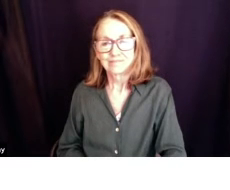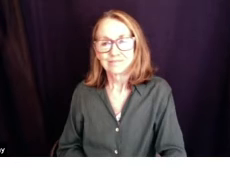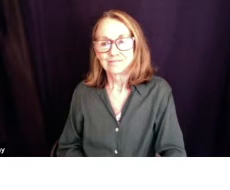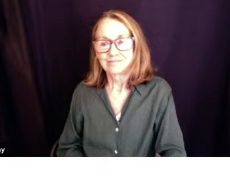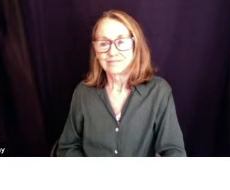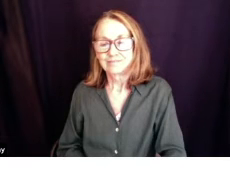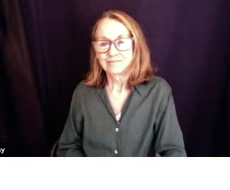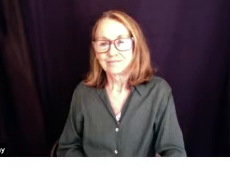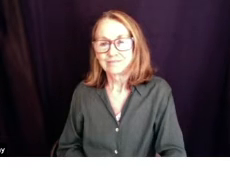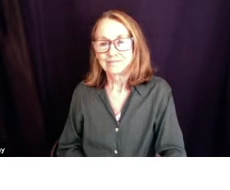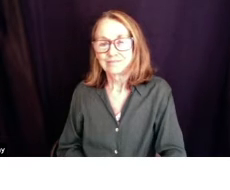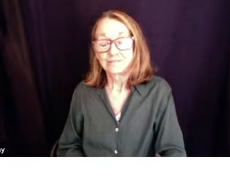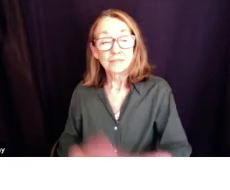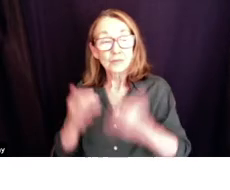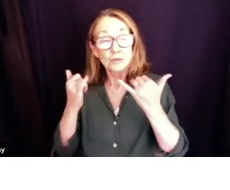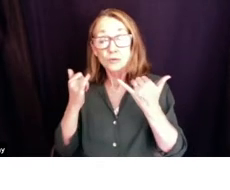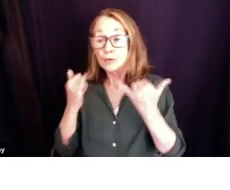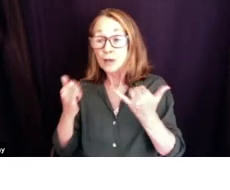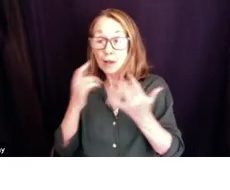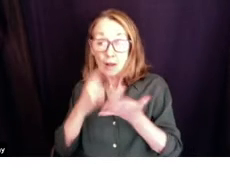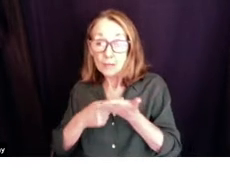Oh, my goodness, there we go.